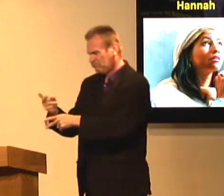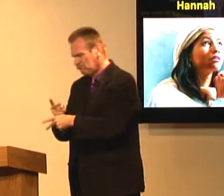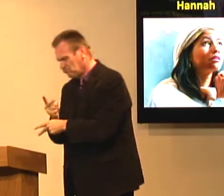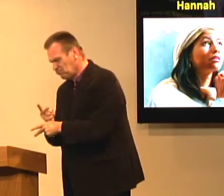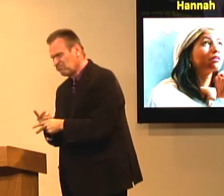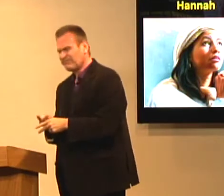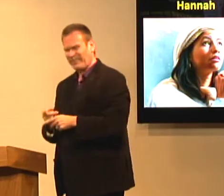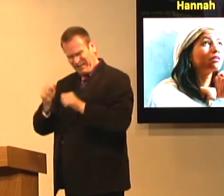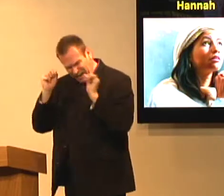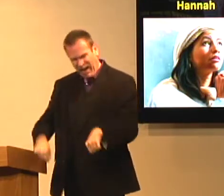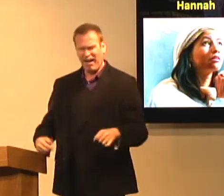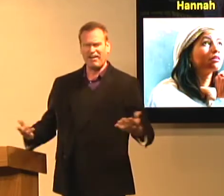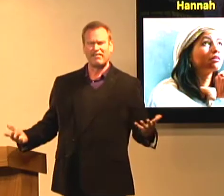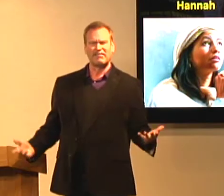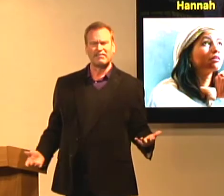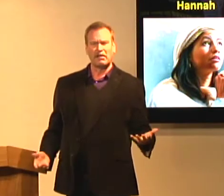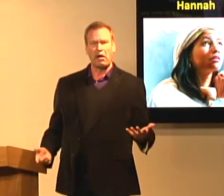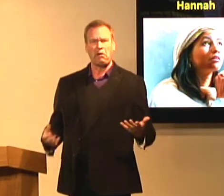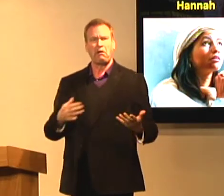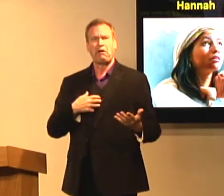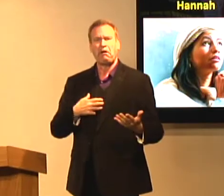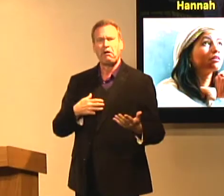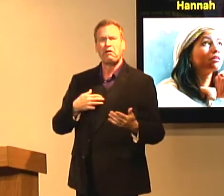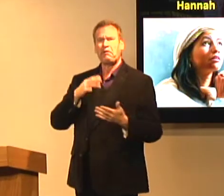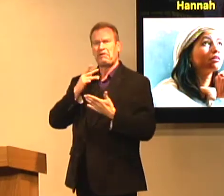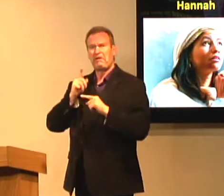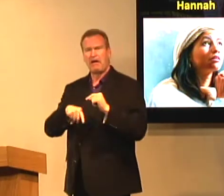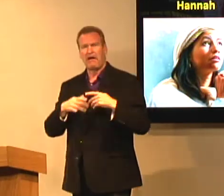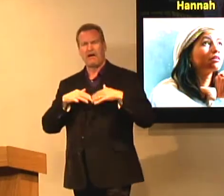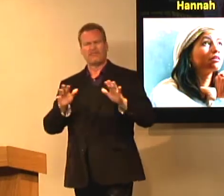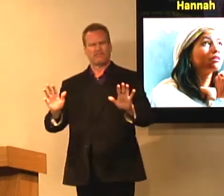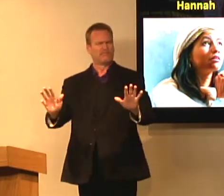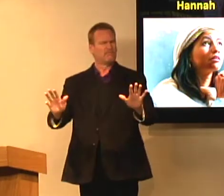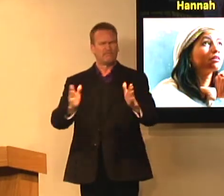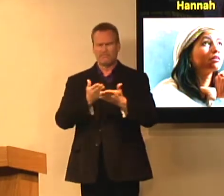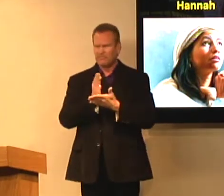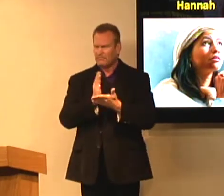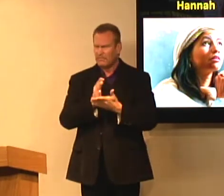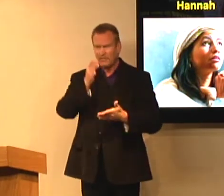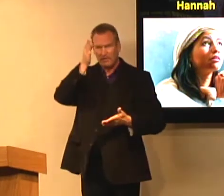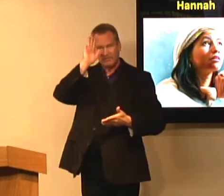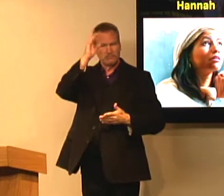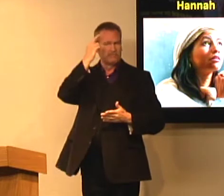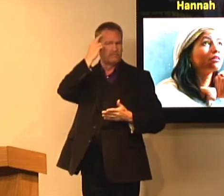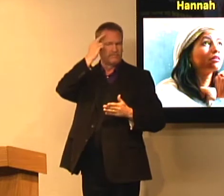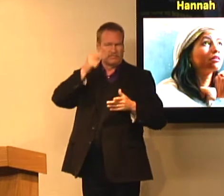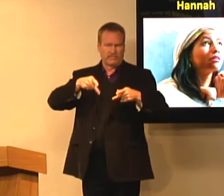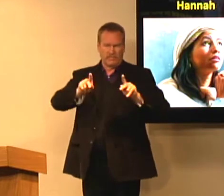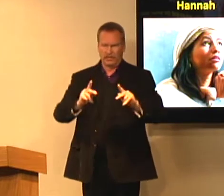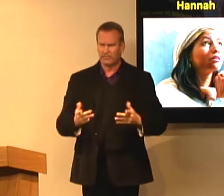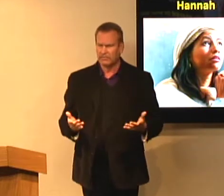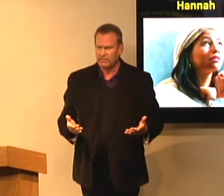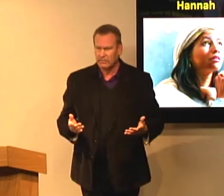pray. And there are people who want to take children and take care of them. And there are other people that, think,